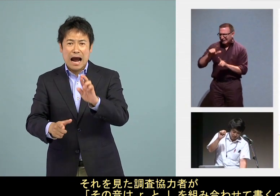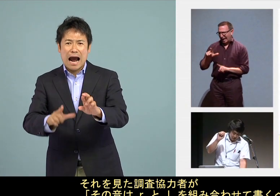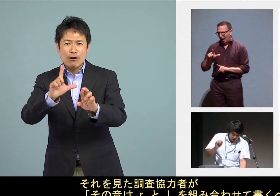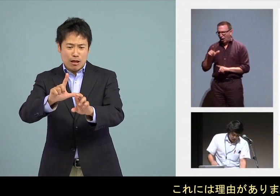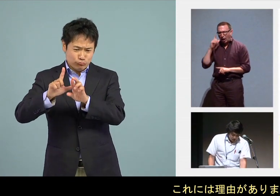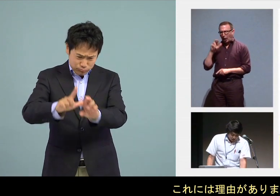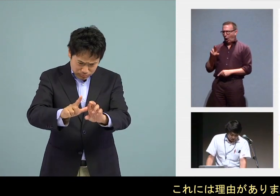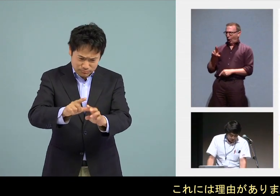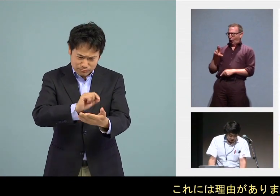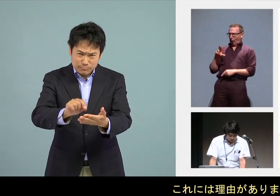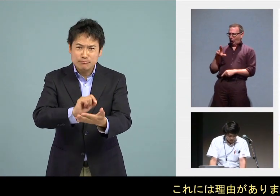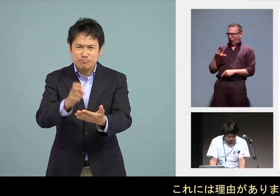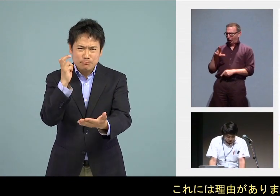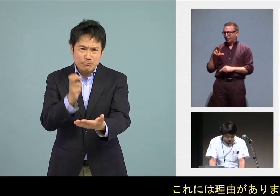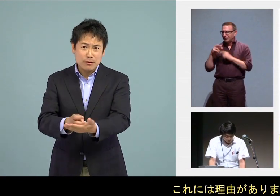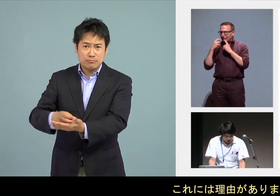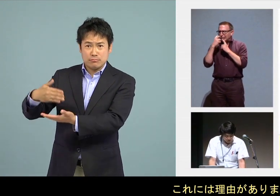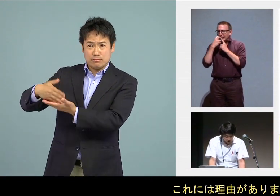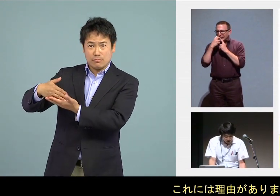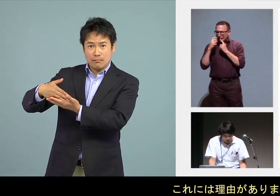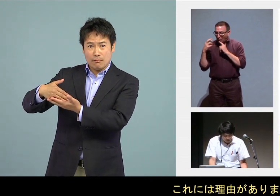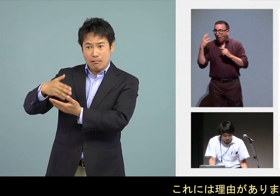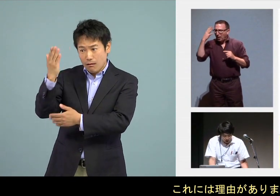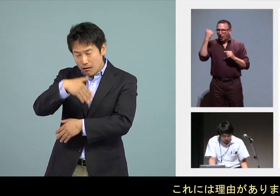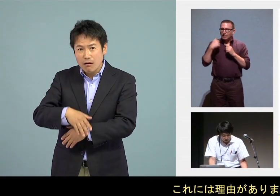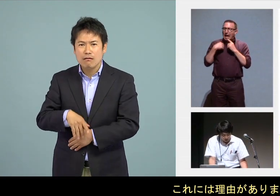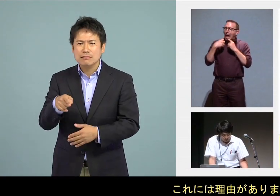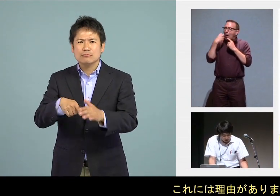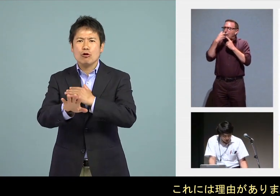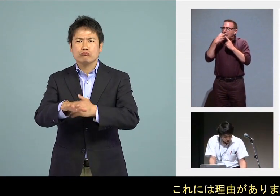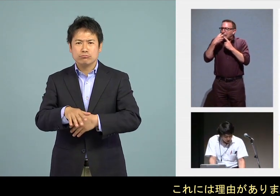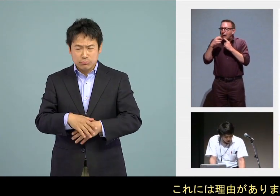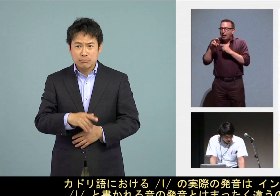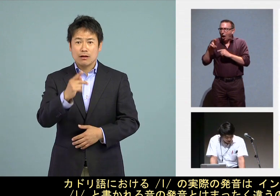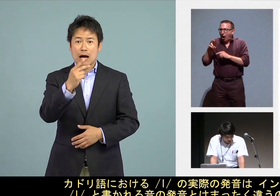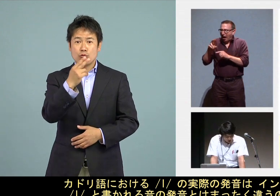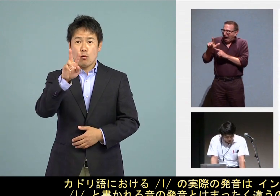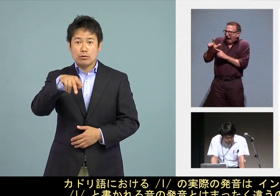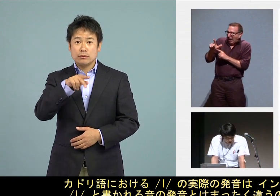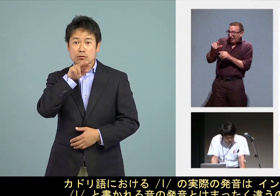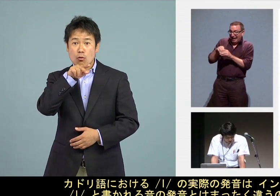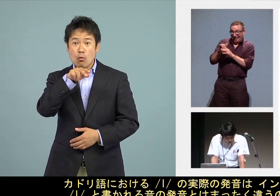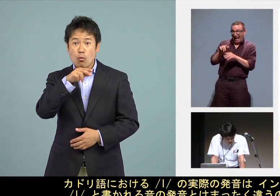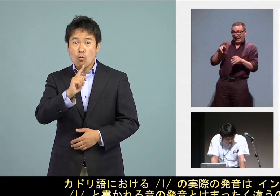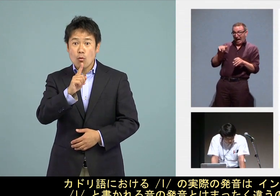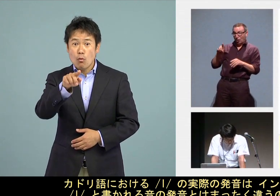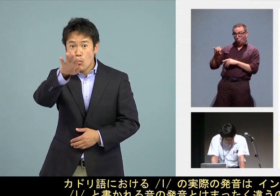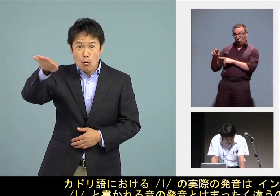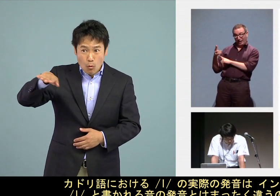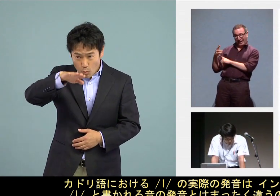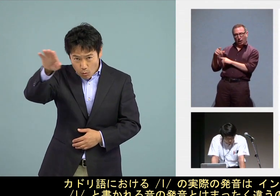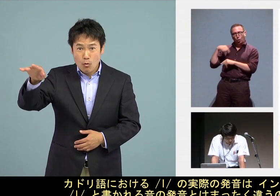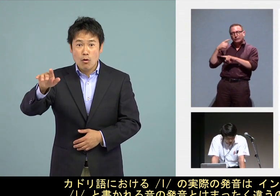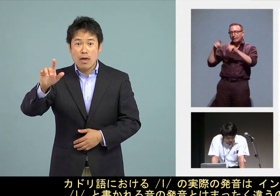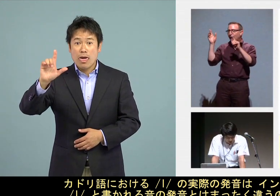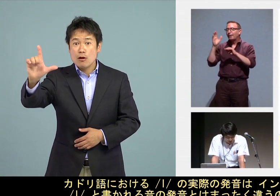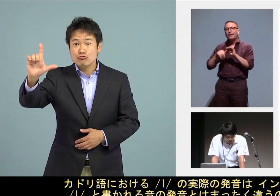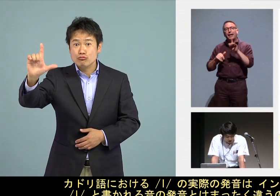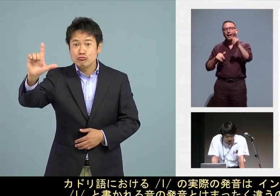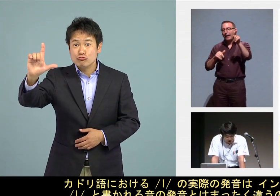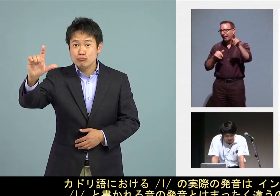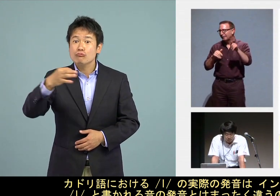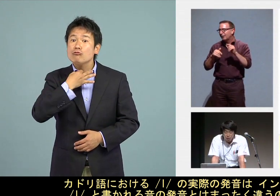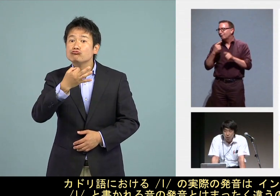L." This is because the pronunciation of L in Kadori is completely different from that